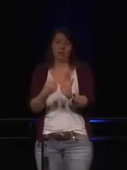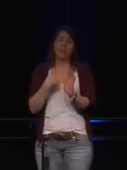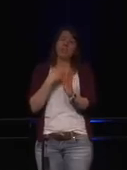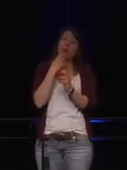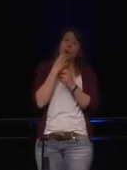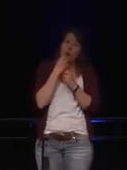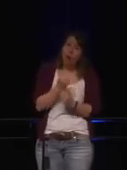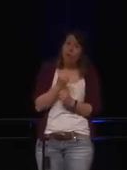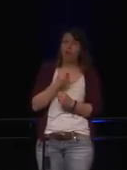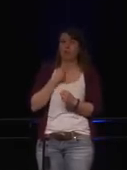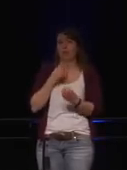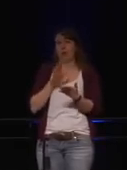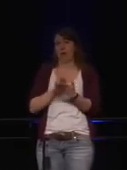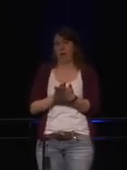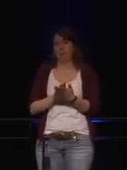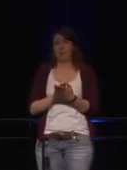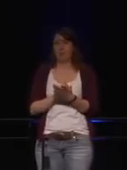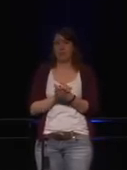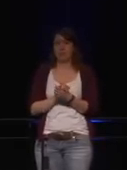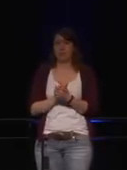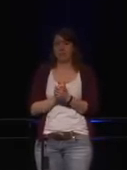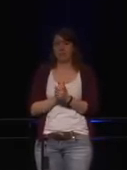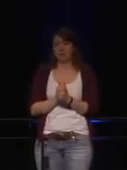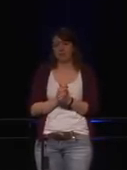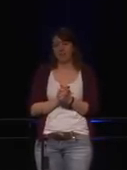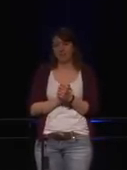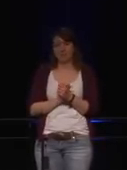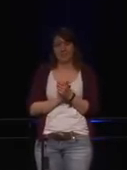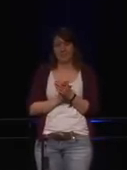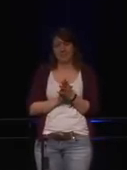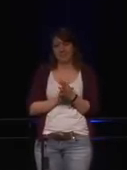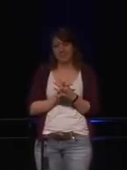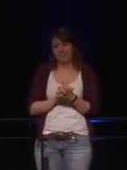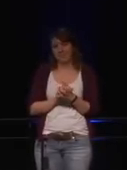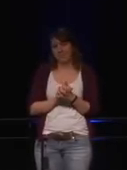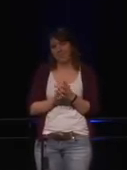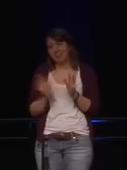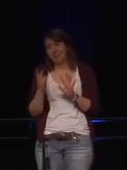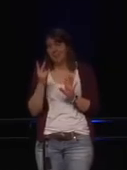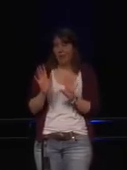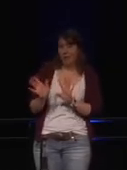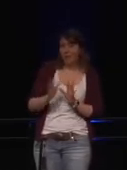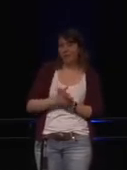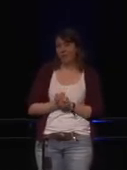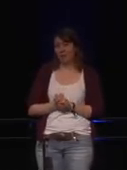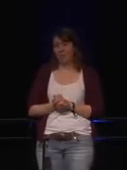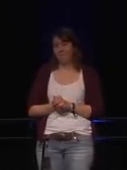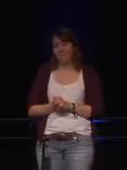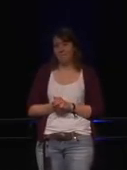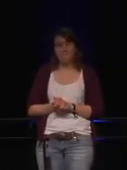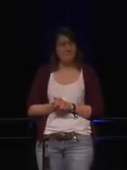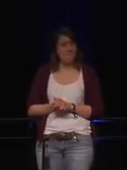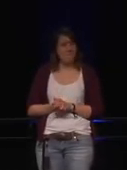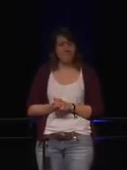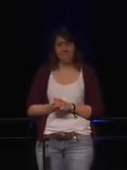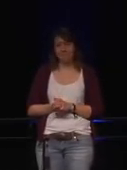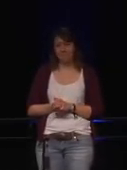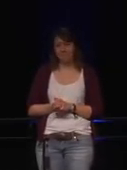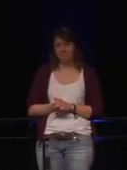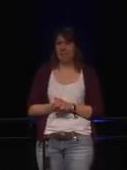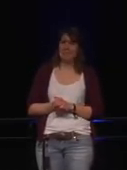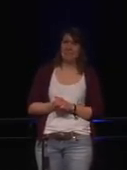harm and how we should put more security into toys. And I've brought you a short little